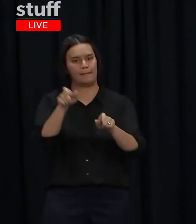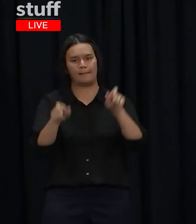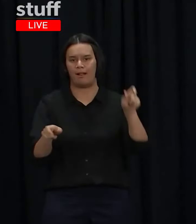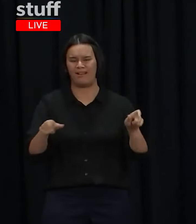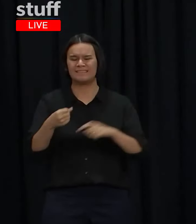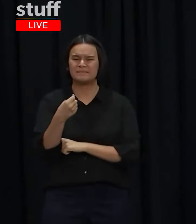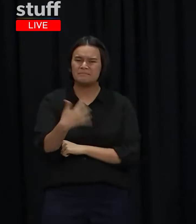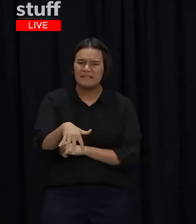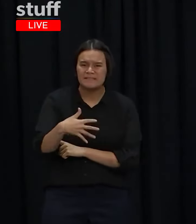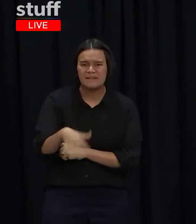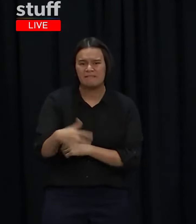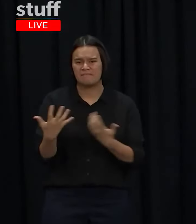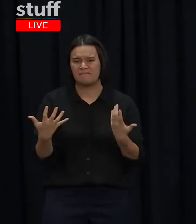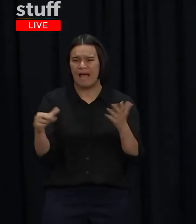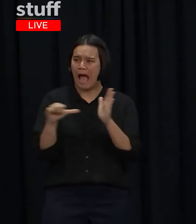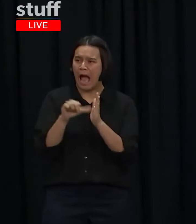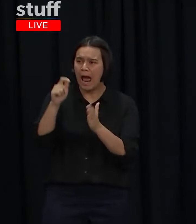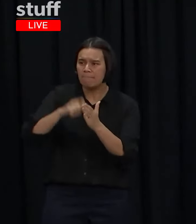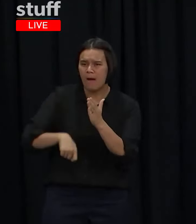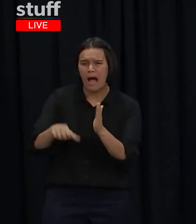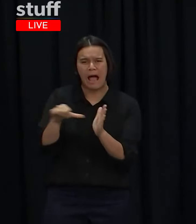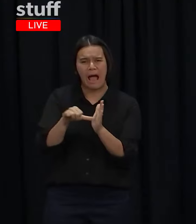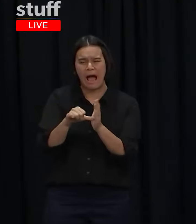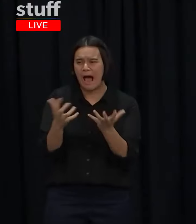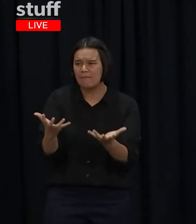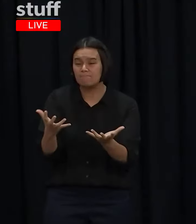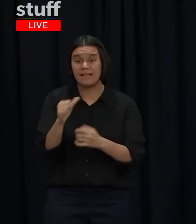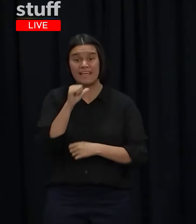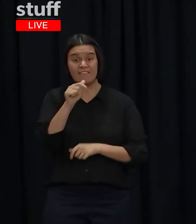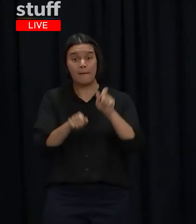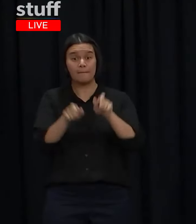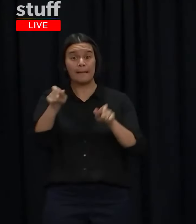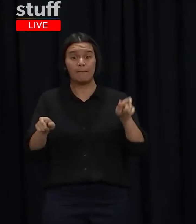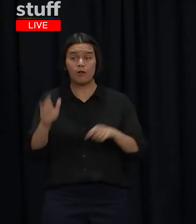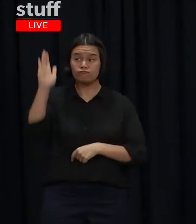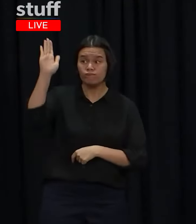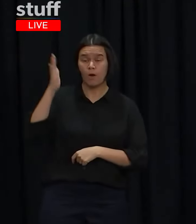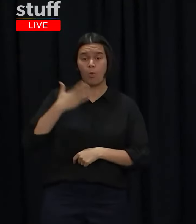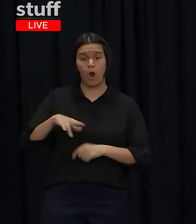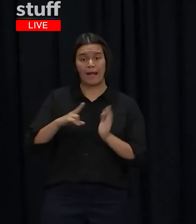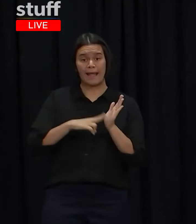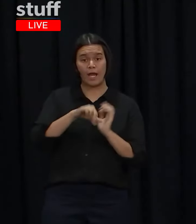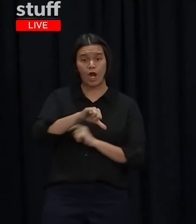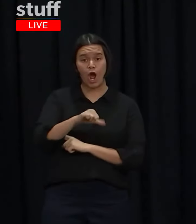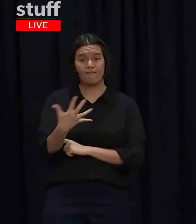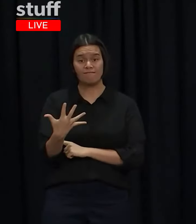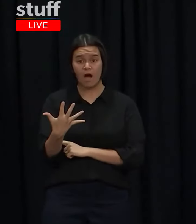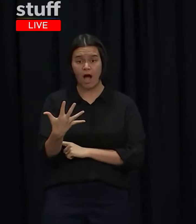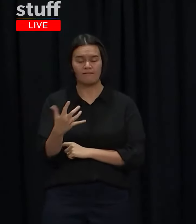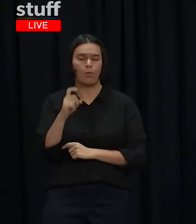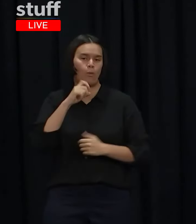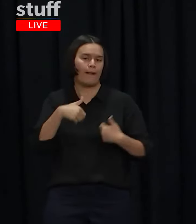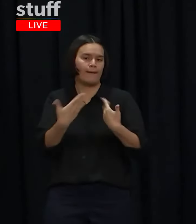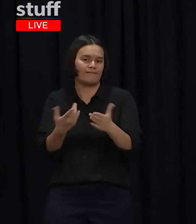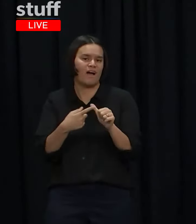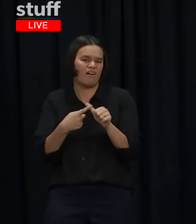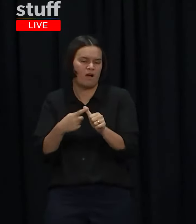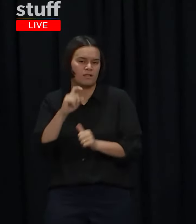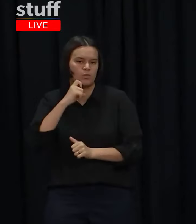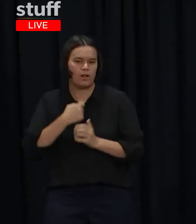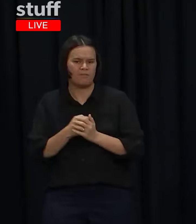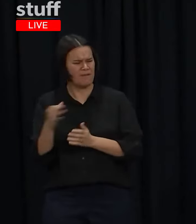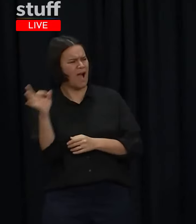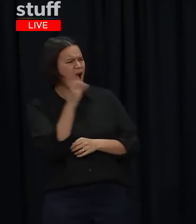case we will be providing good advice about how to get a good fit to make sure it is as safe as possible if you are using an N95. A